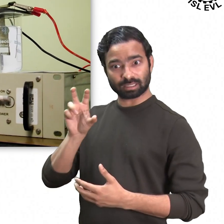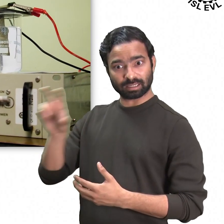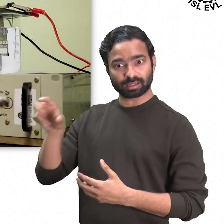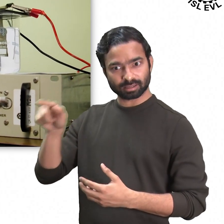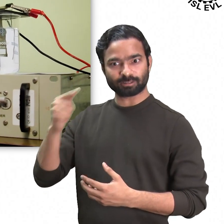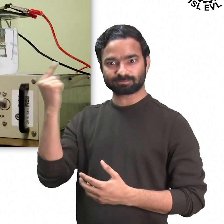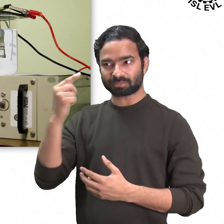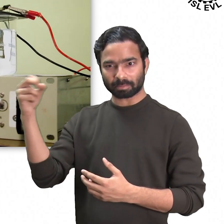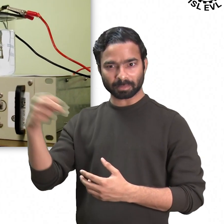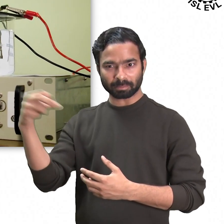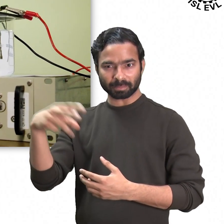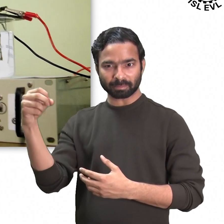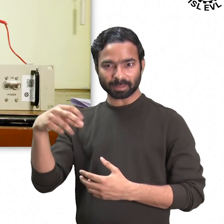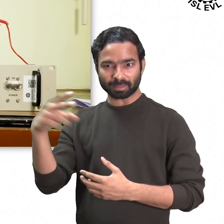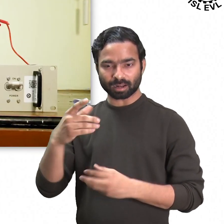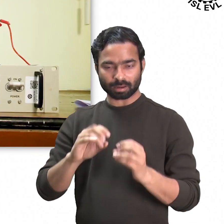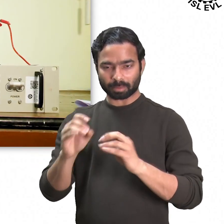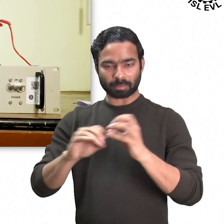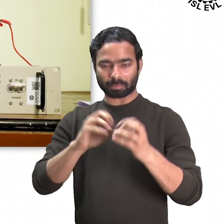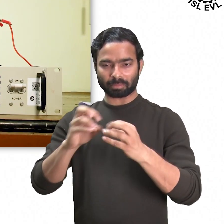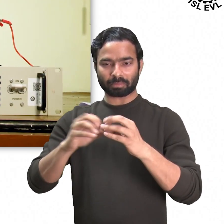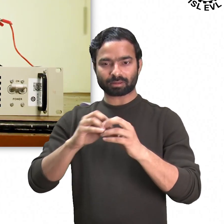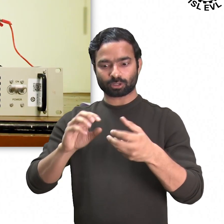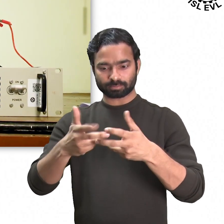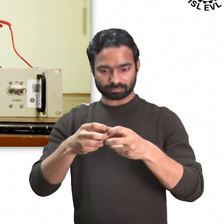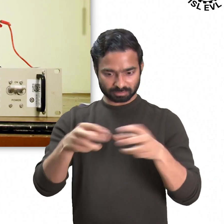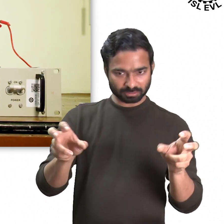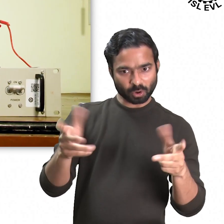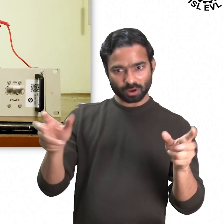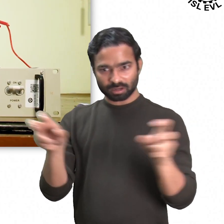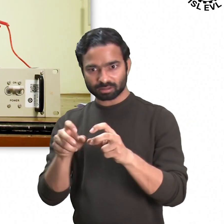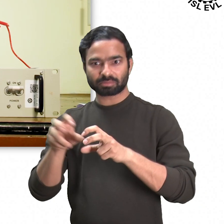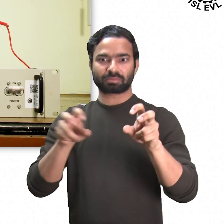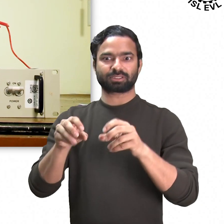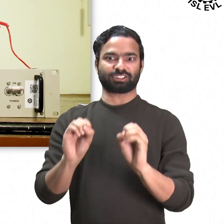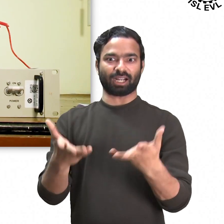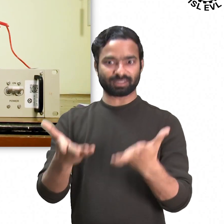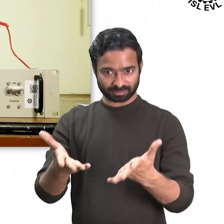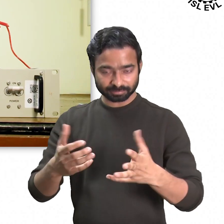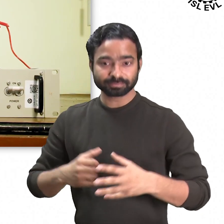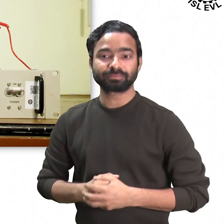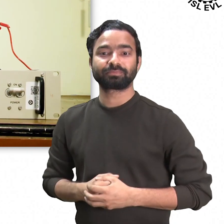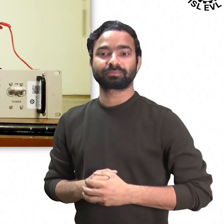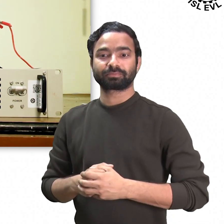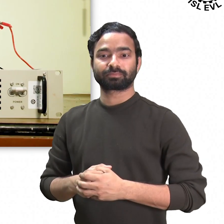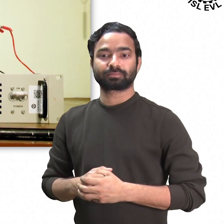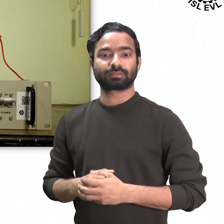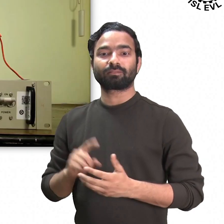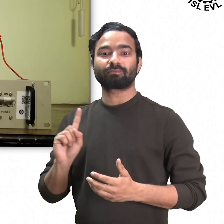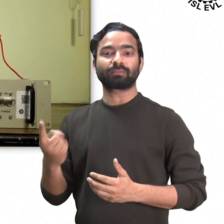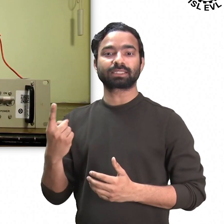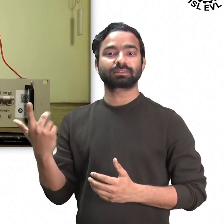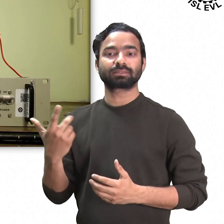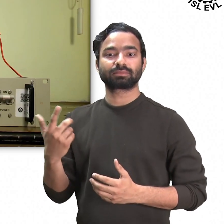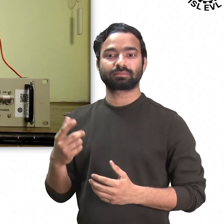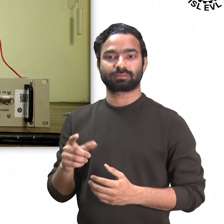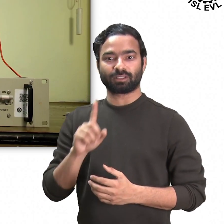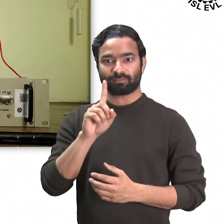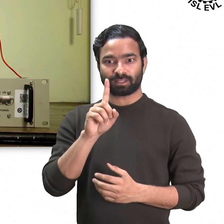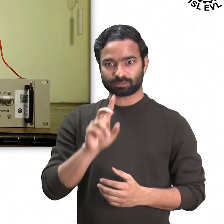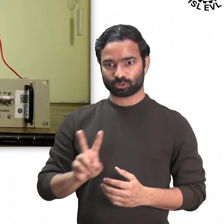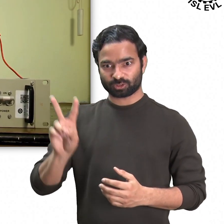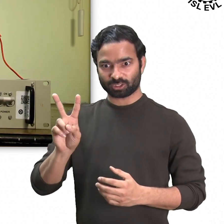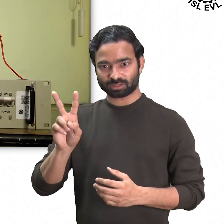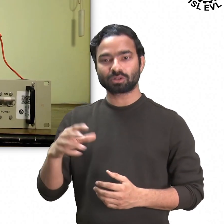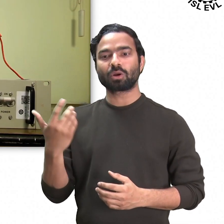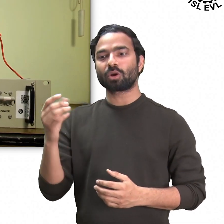record the current. When the voltage is set at 1 volt, there is zero current flowing into the reactor. Now let's try